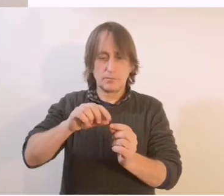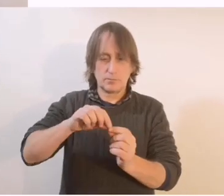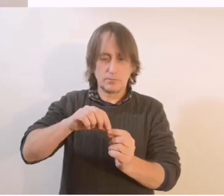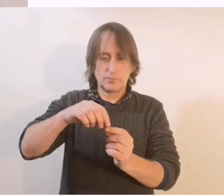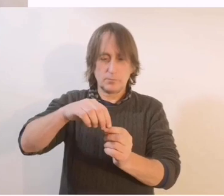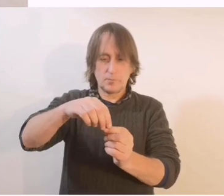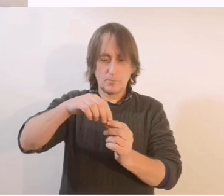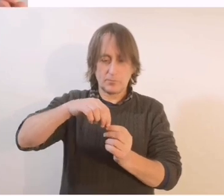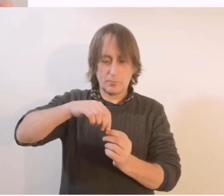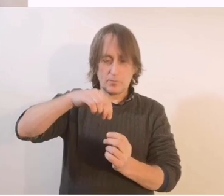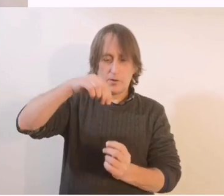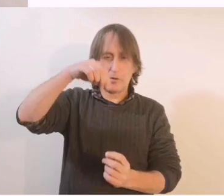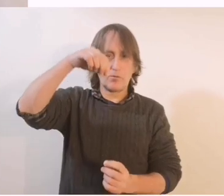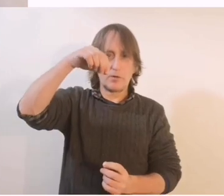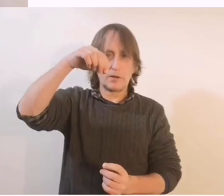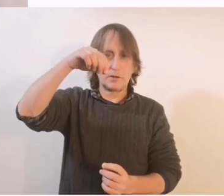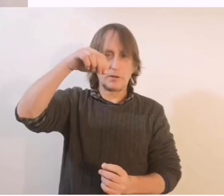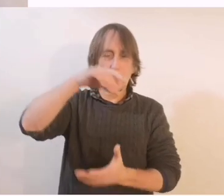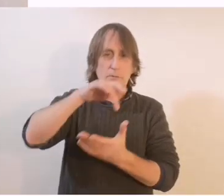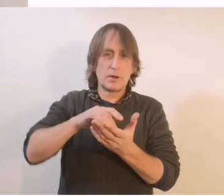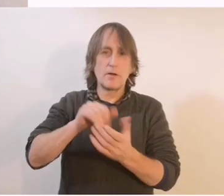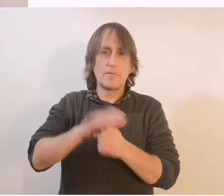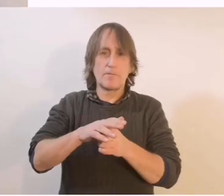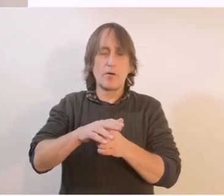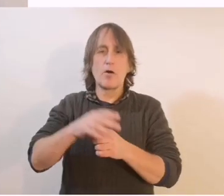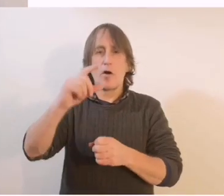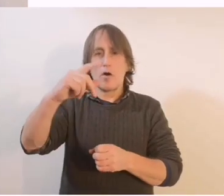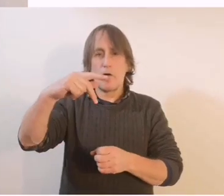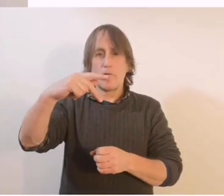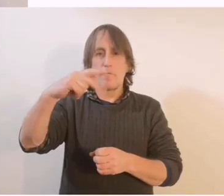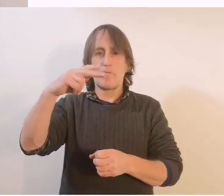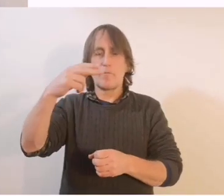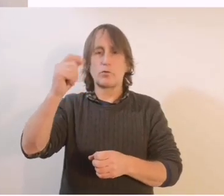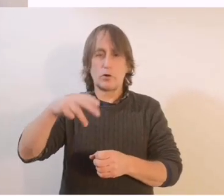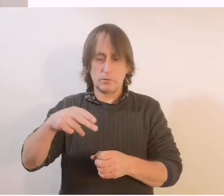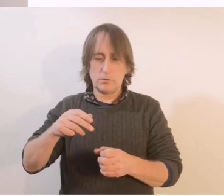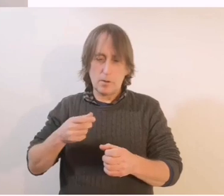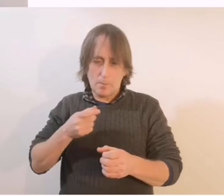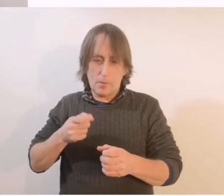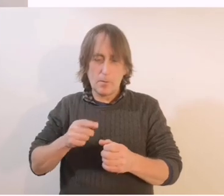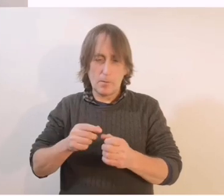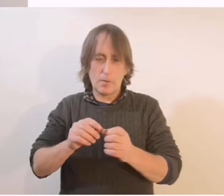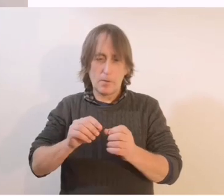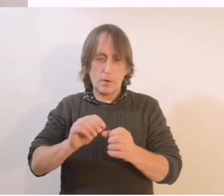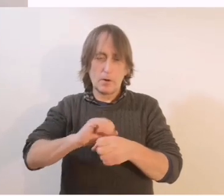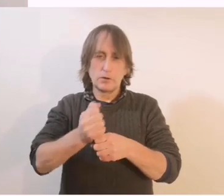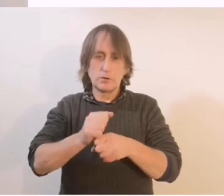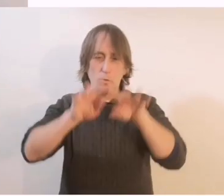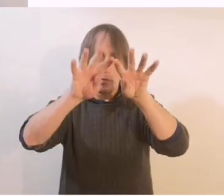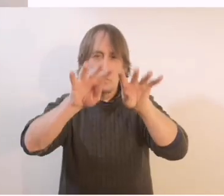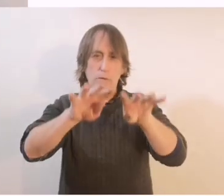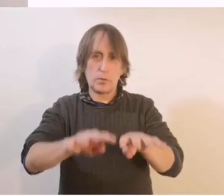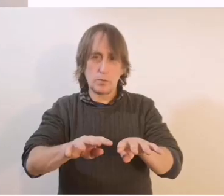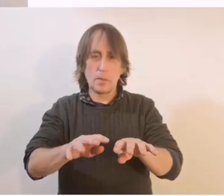source and the middle of the screen, there's a thread placed to split the photon into an interference pattern.